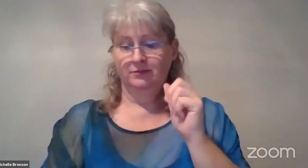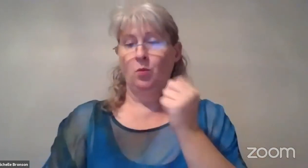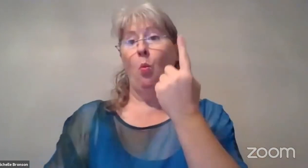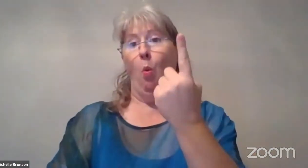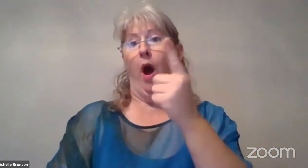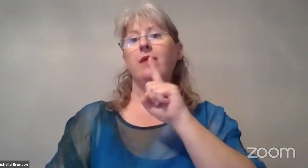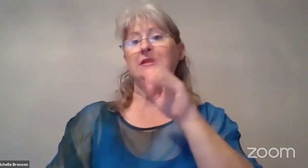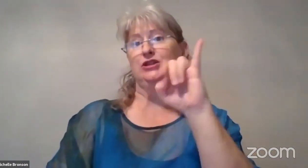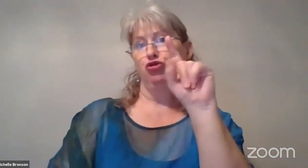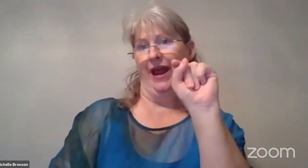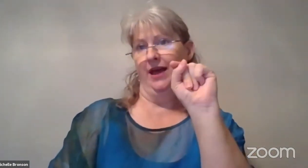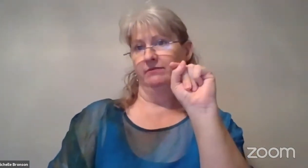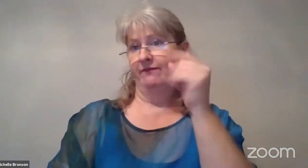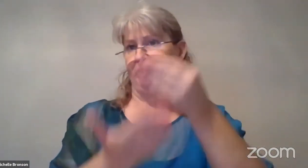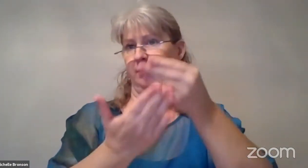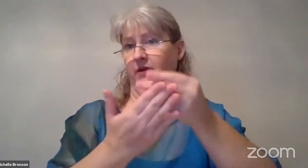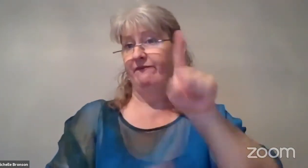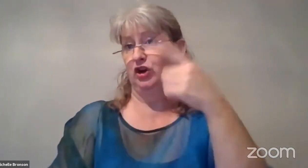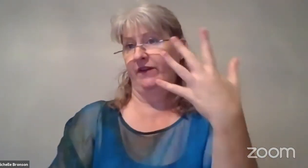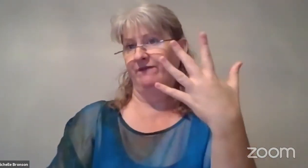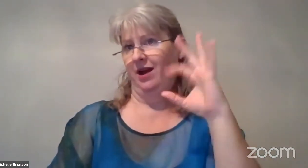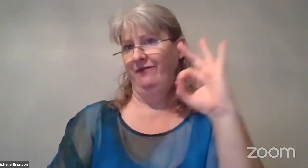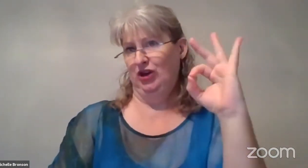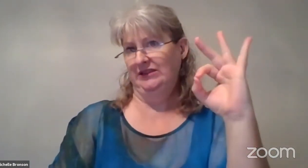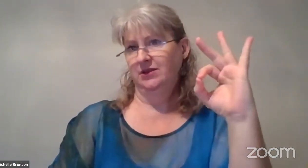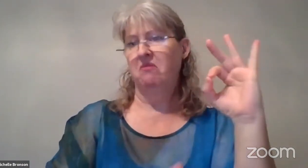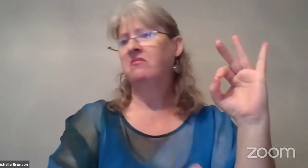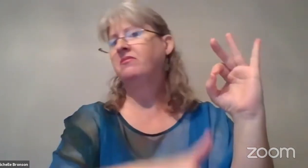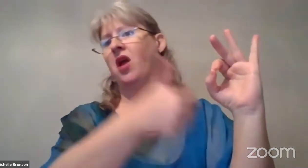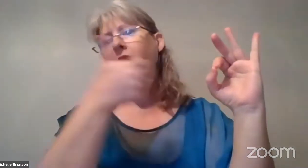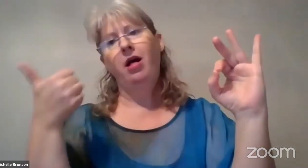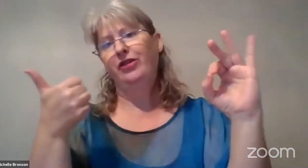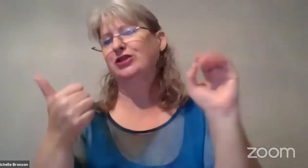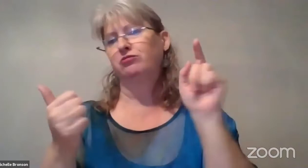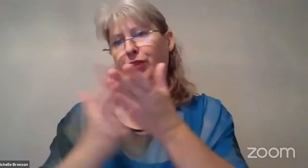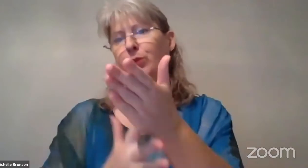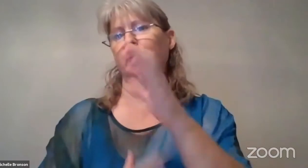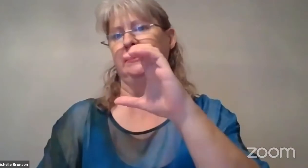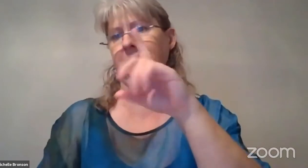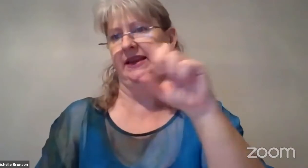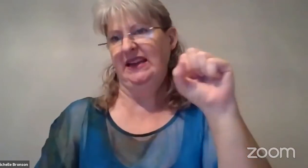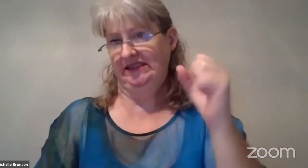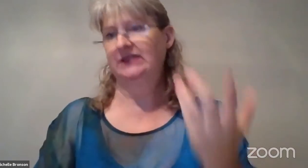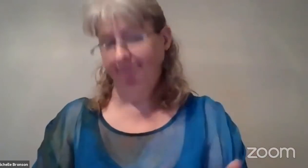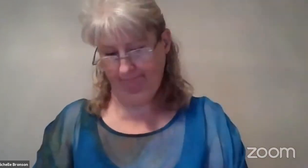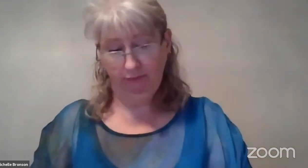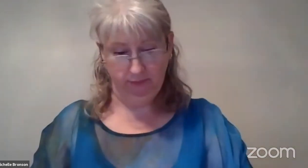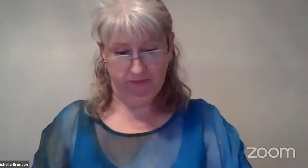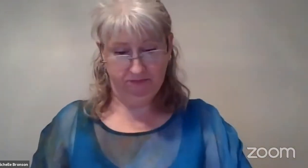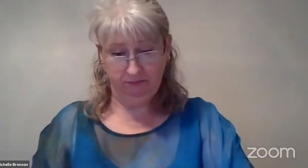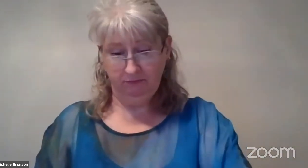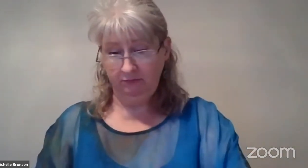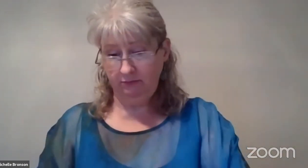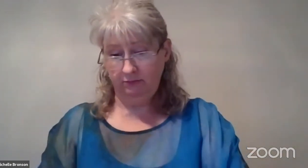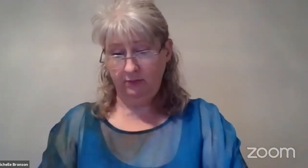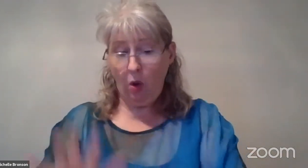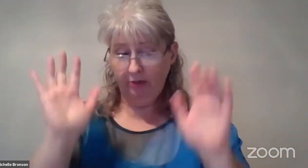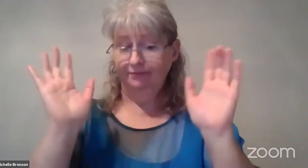virtual communication avenues. And First Five Fresno is one source of funding, then the other funding